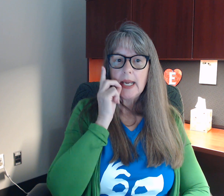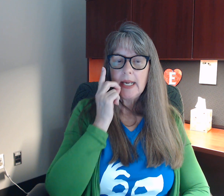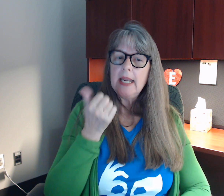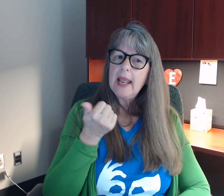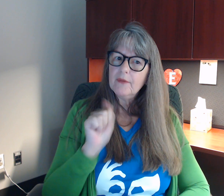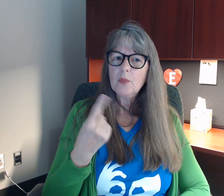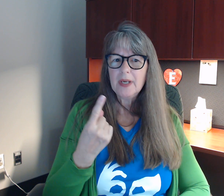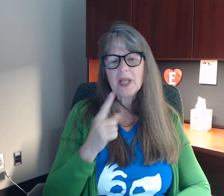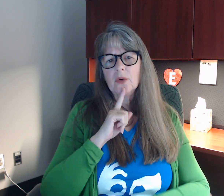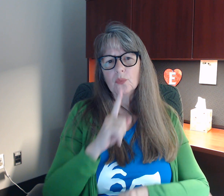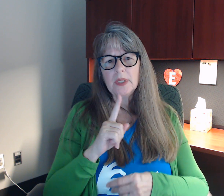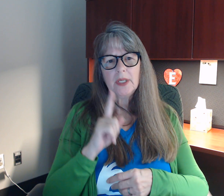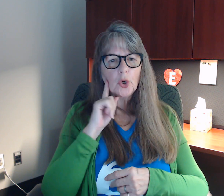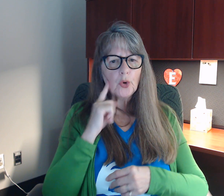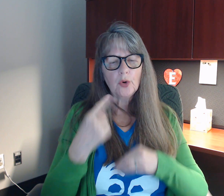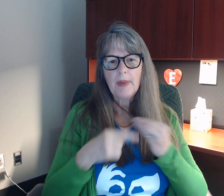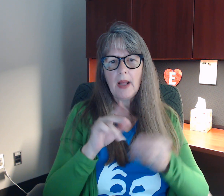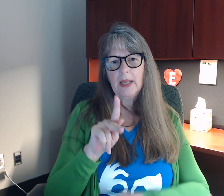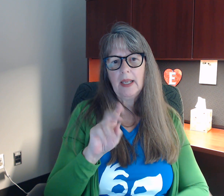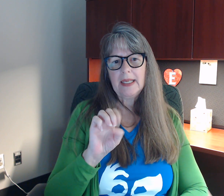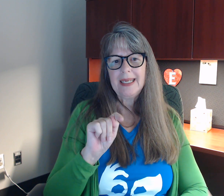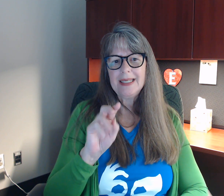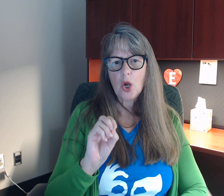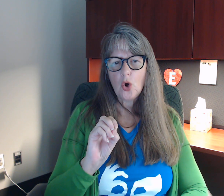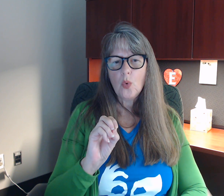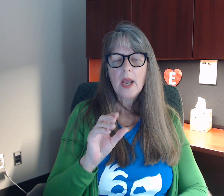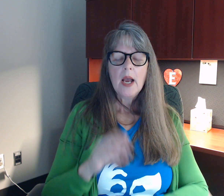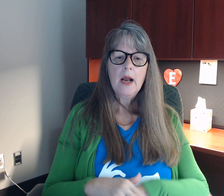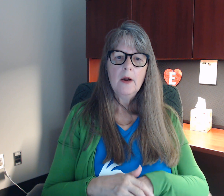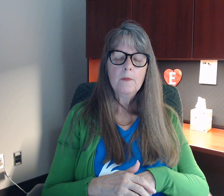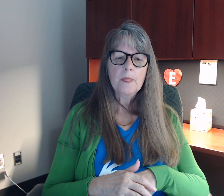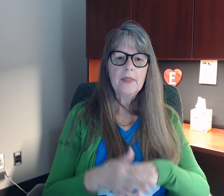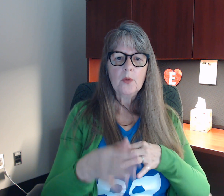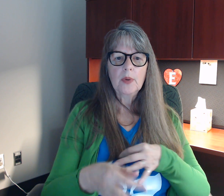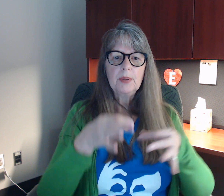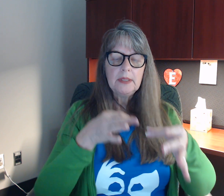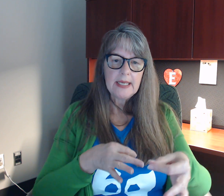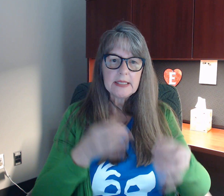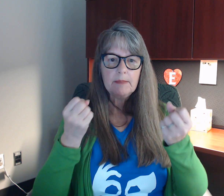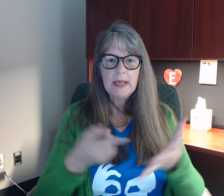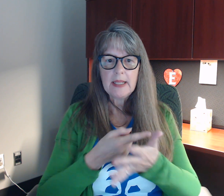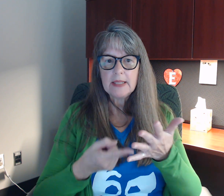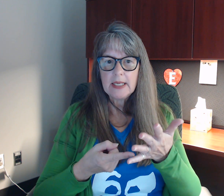And everyone has kind of really heard about keto, and they replace many things